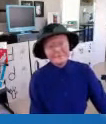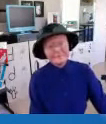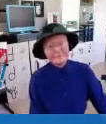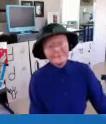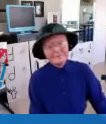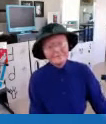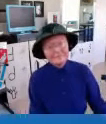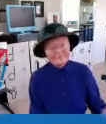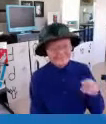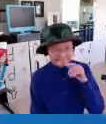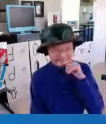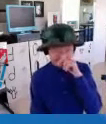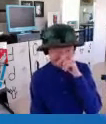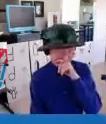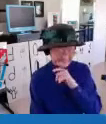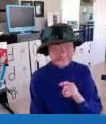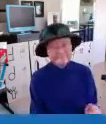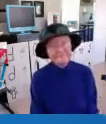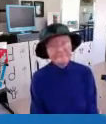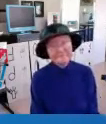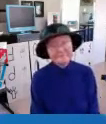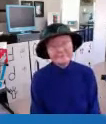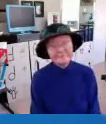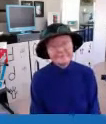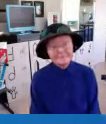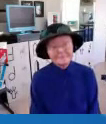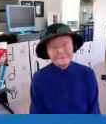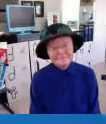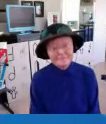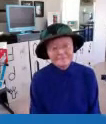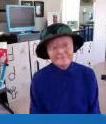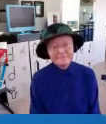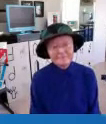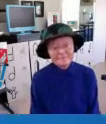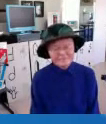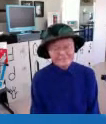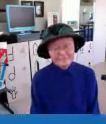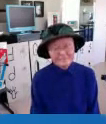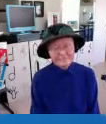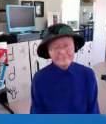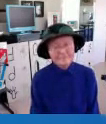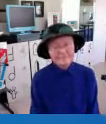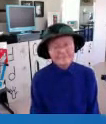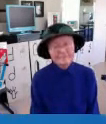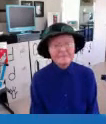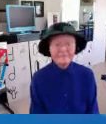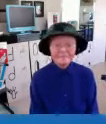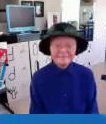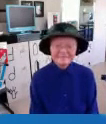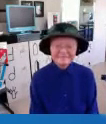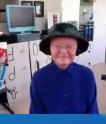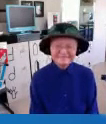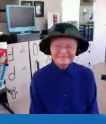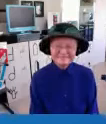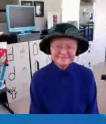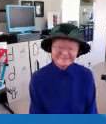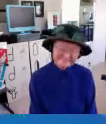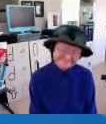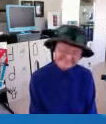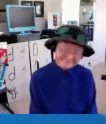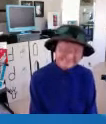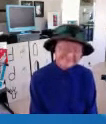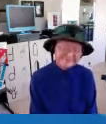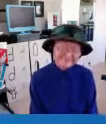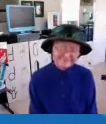viewer perspective and signer perspective. It reminds me of the fact that in sign writing we have a viewer perspective and a signer perspective when we